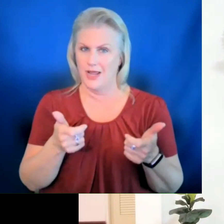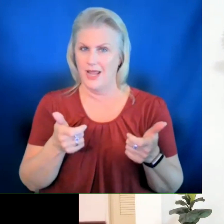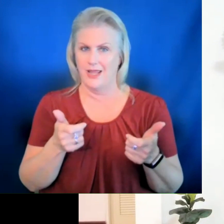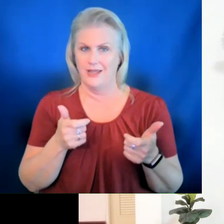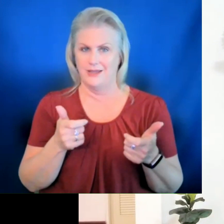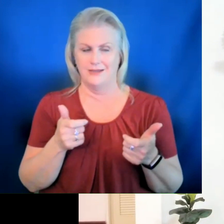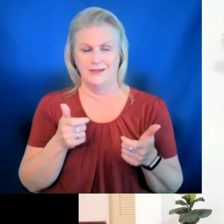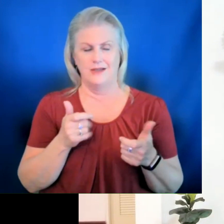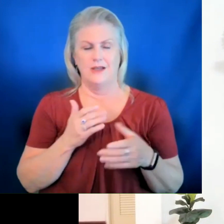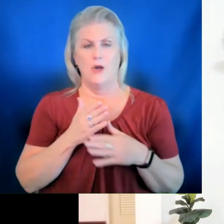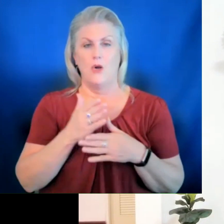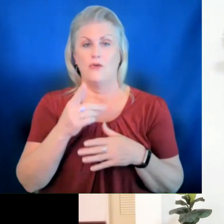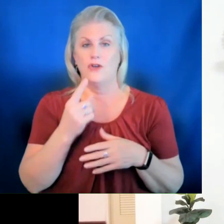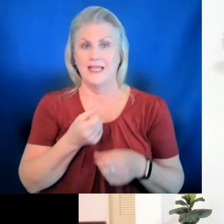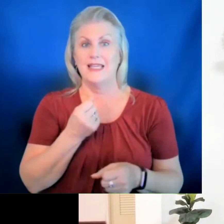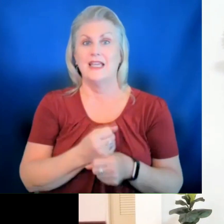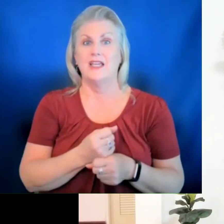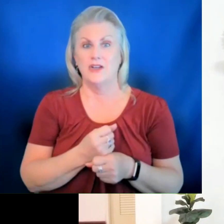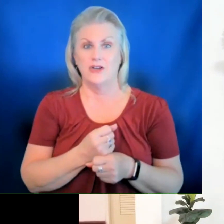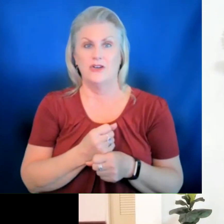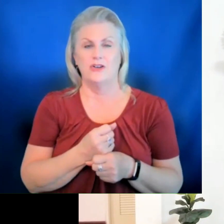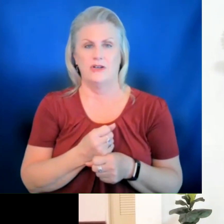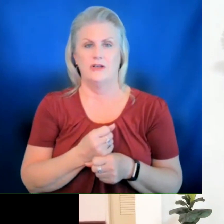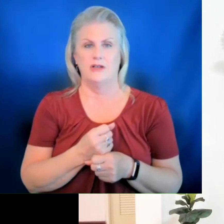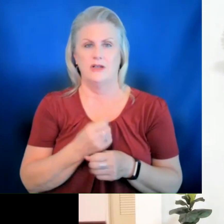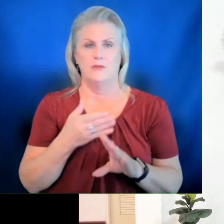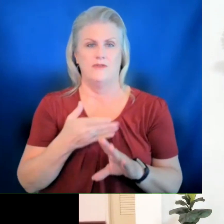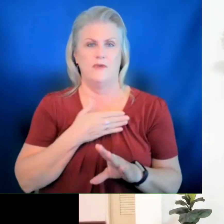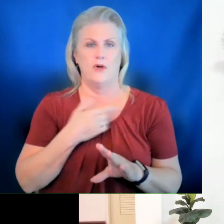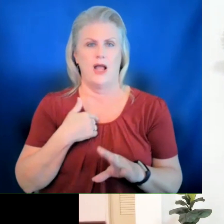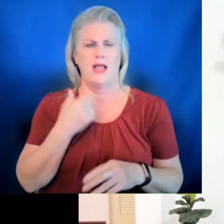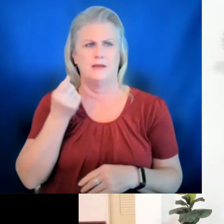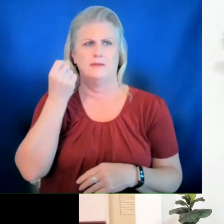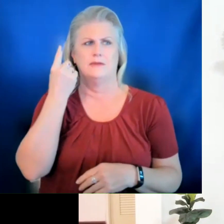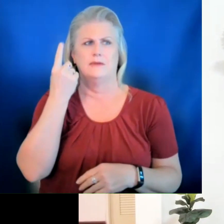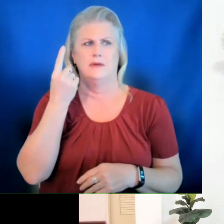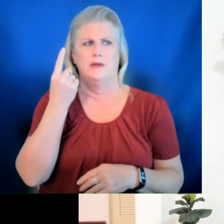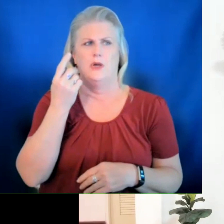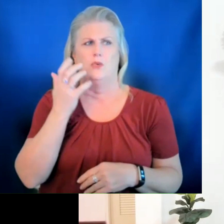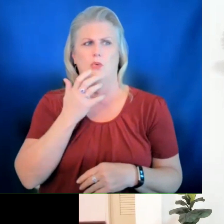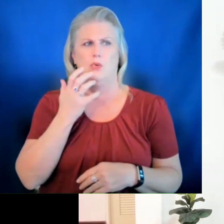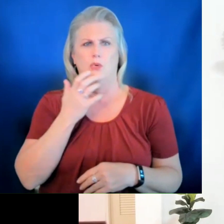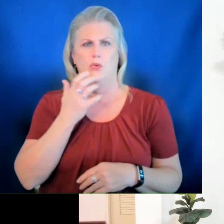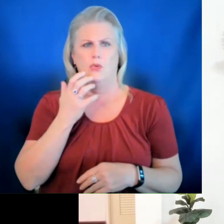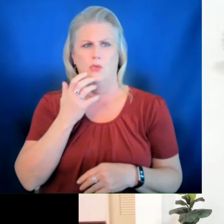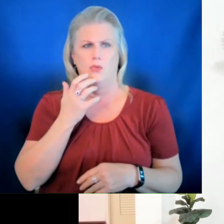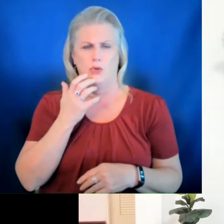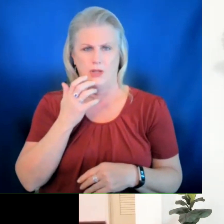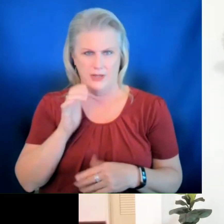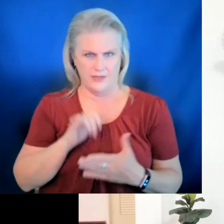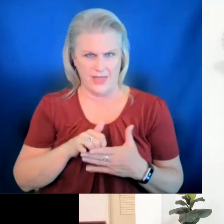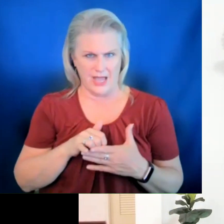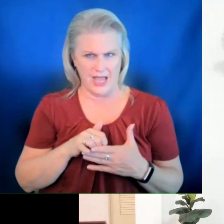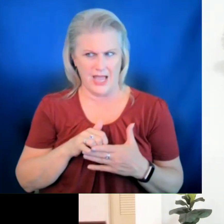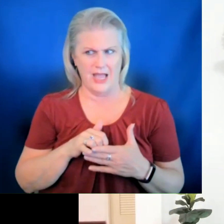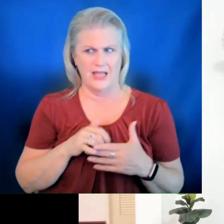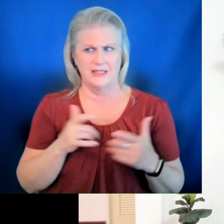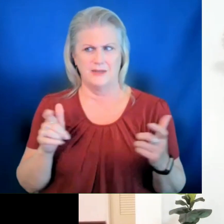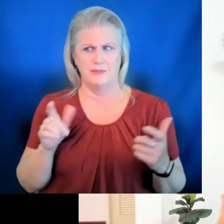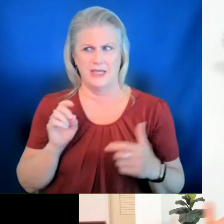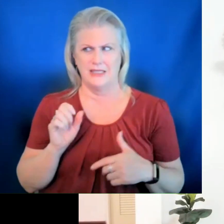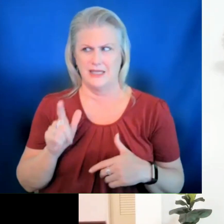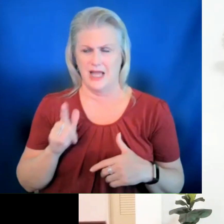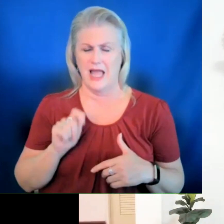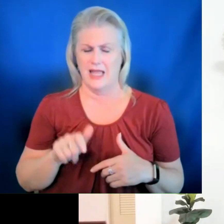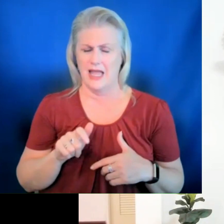me over a year to be able to understand and feel the amplitude and gratitude of that event. I had